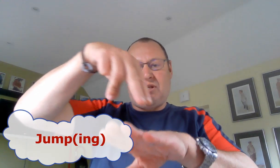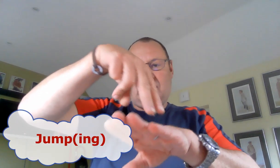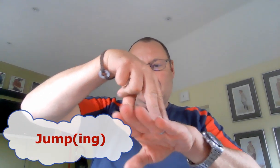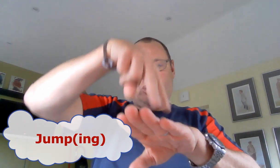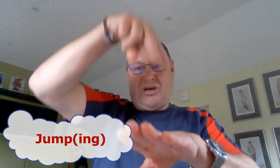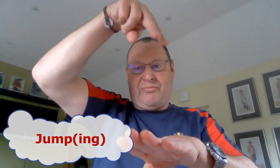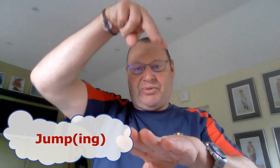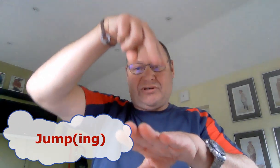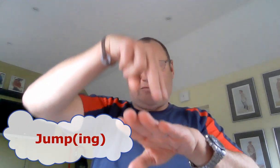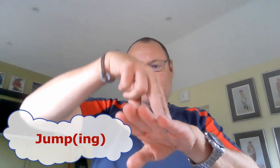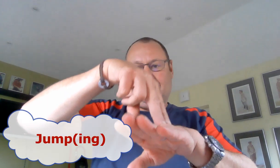Jump.